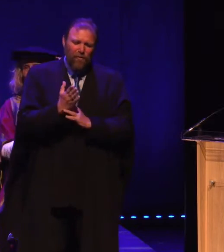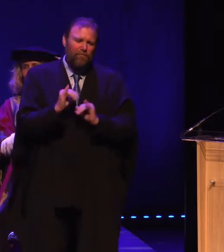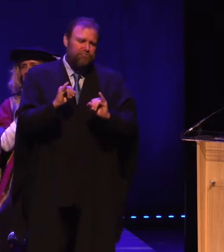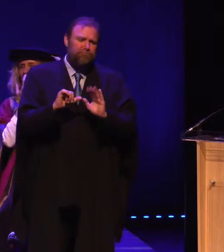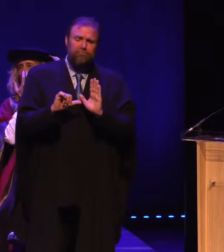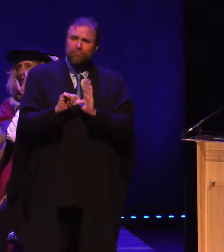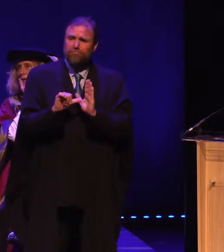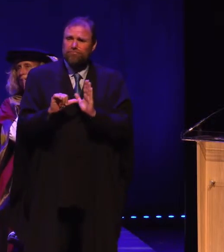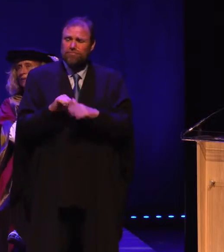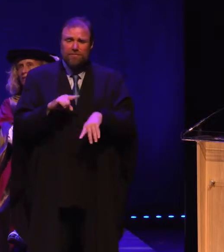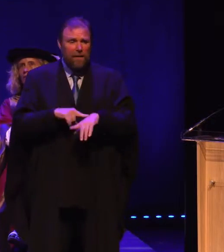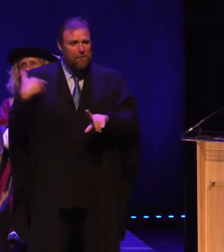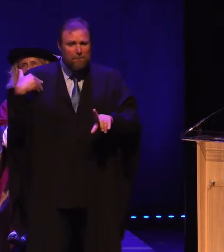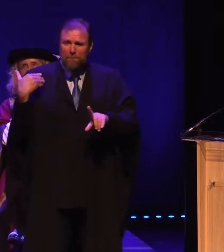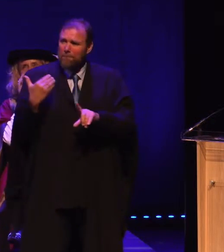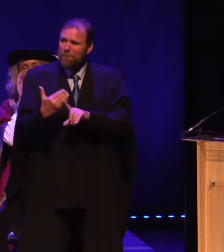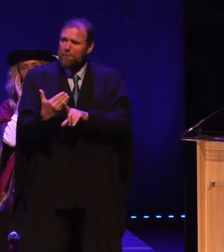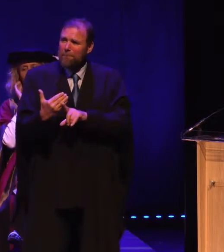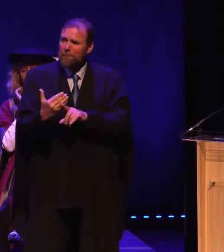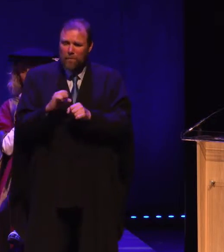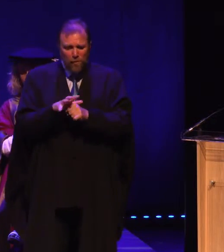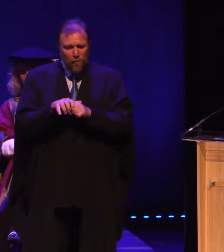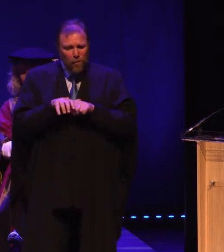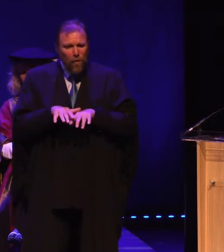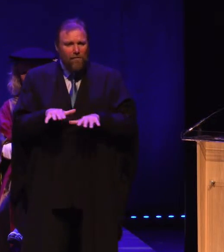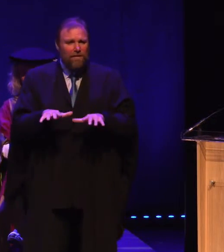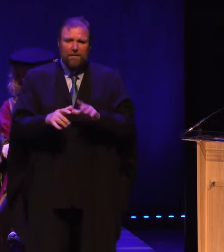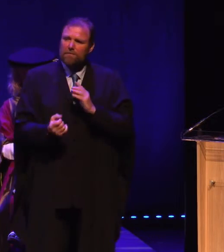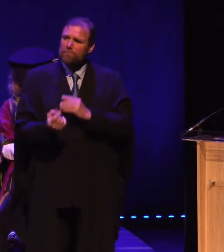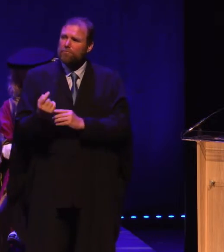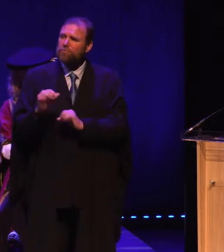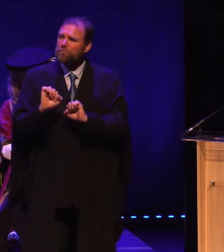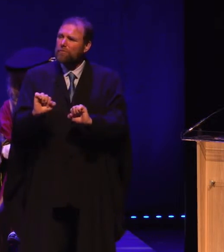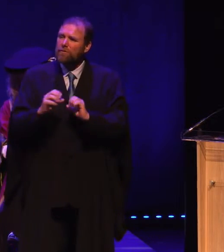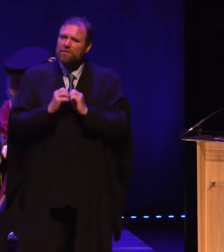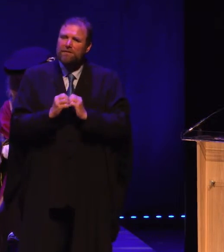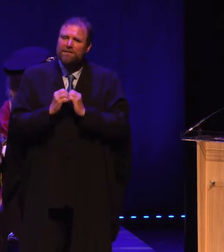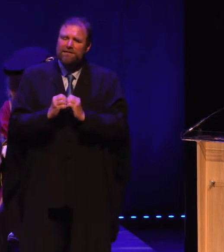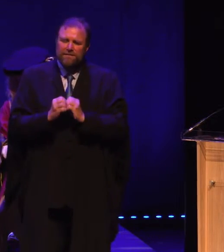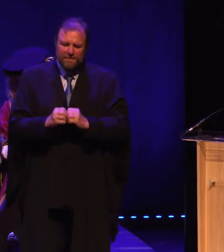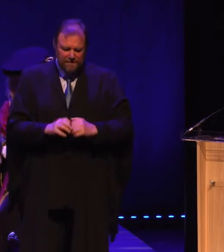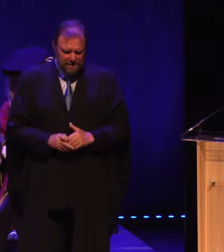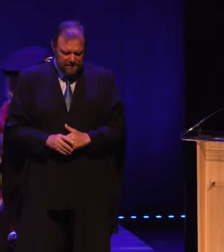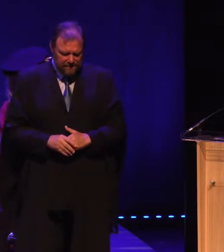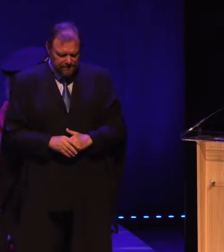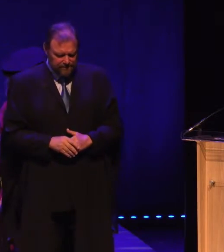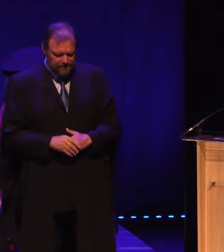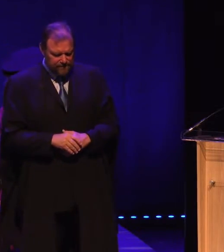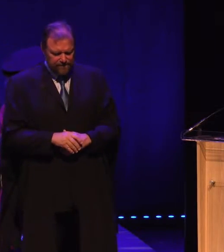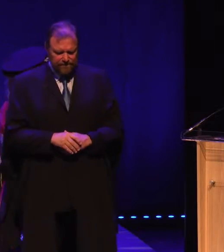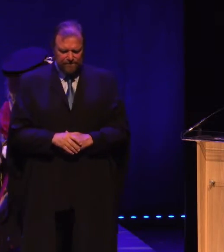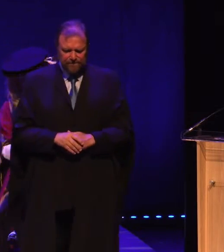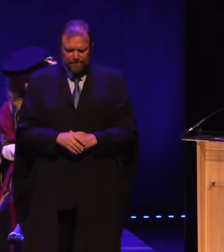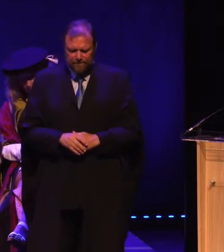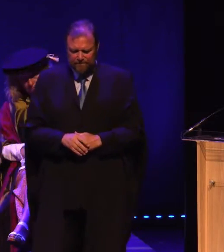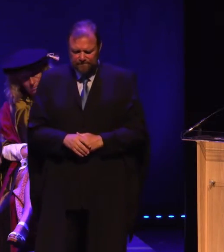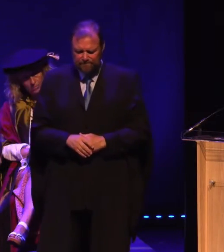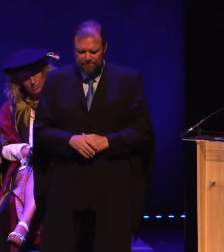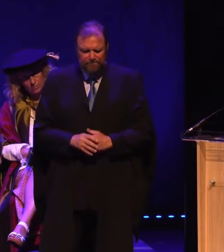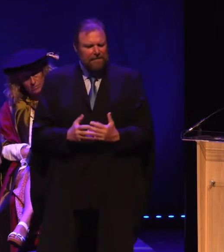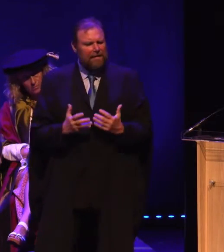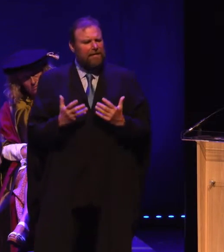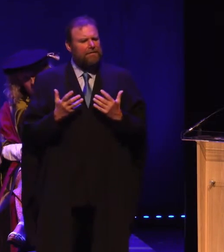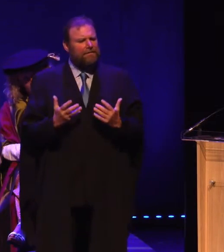times with the COVID restrictions that placed on everybody. You're